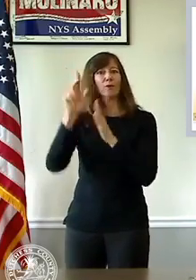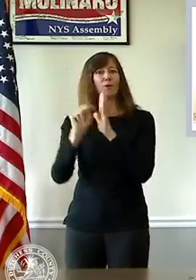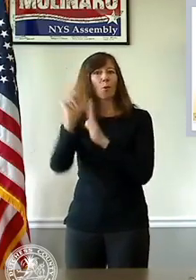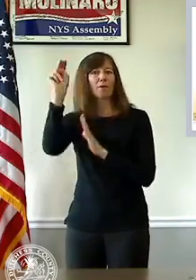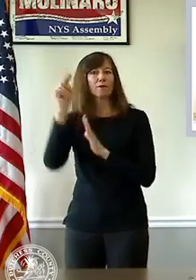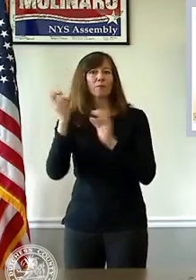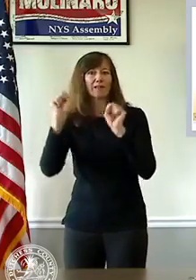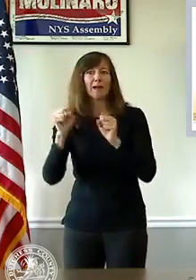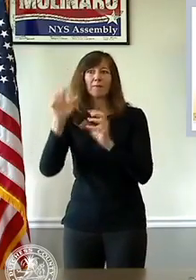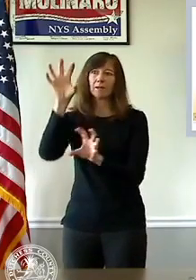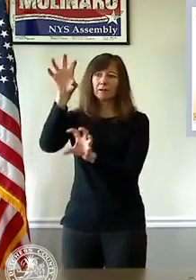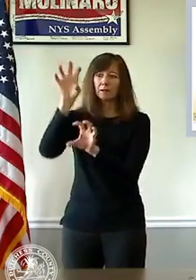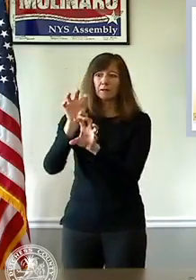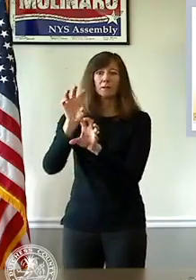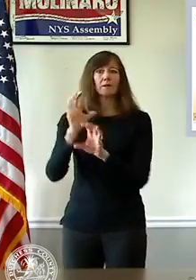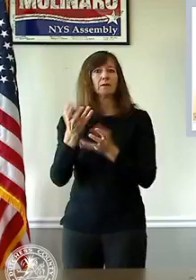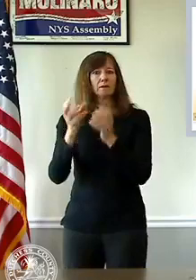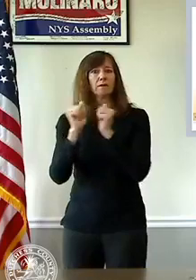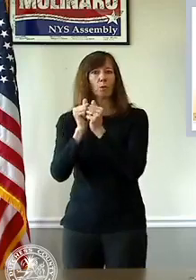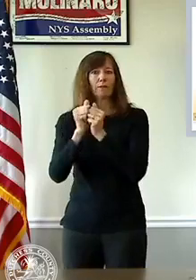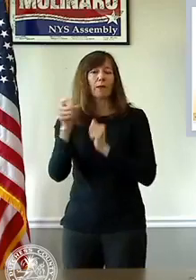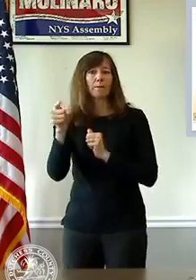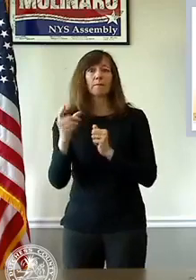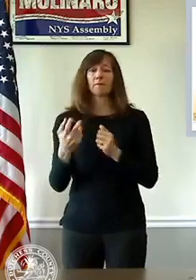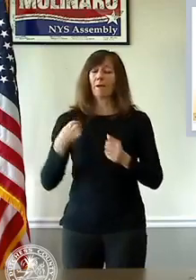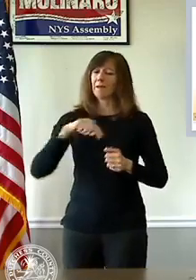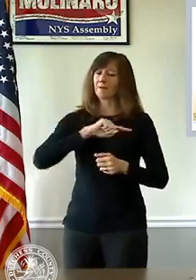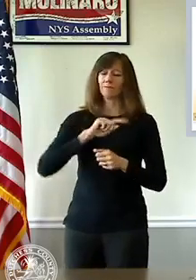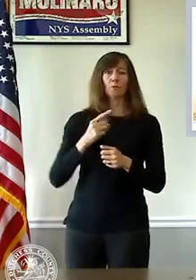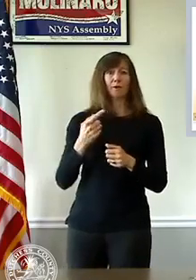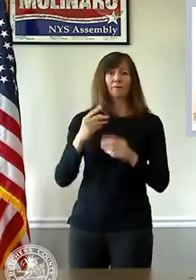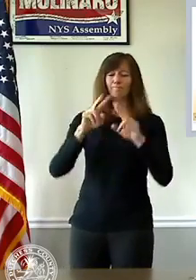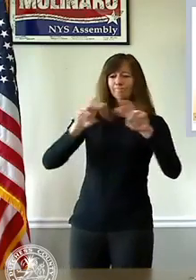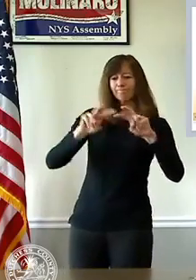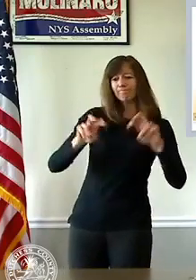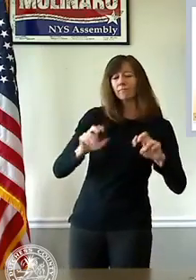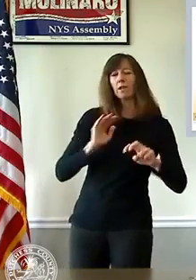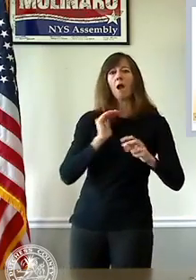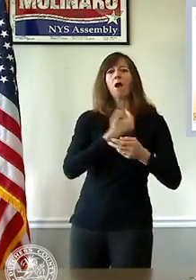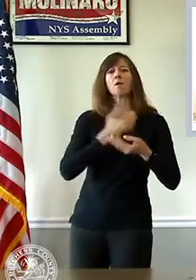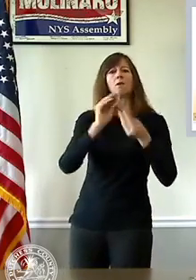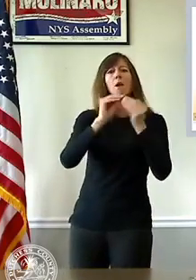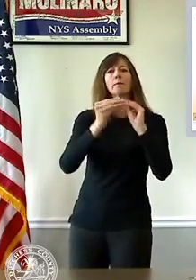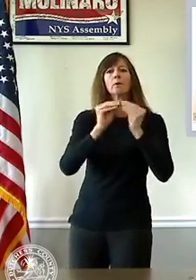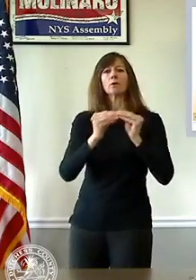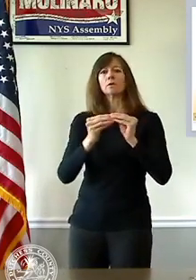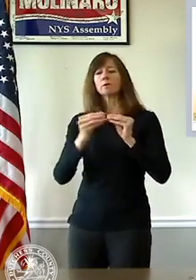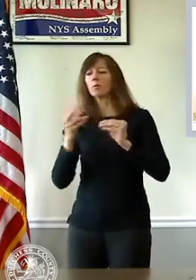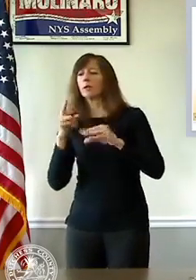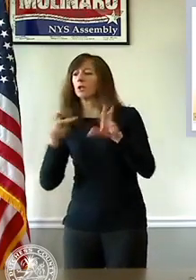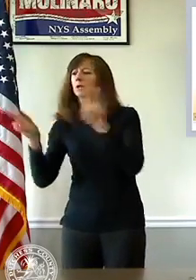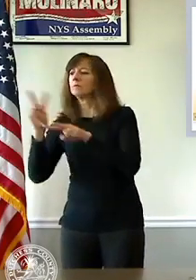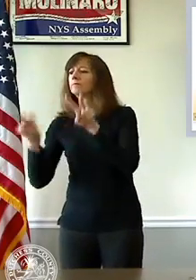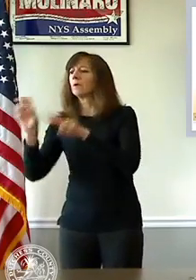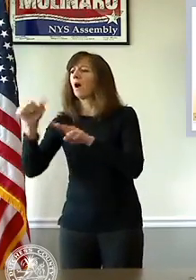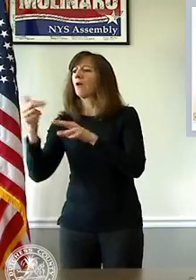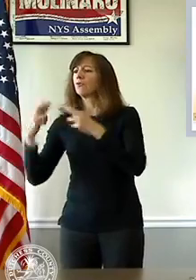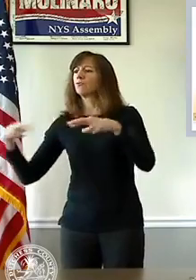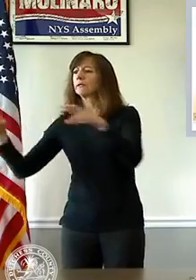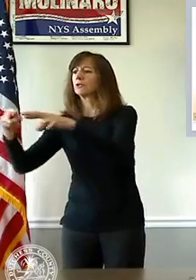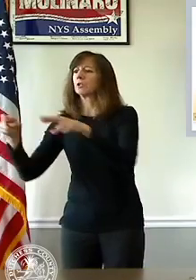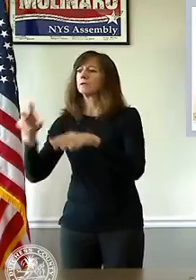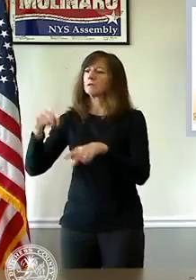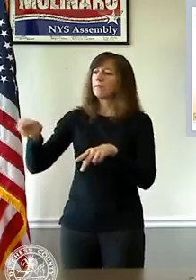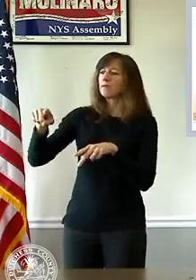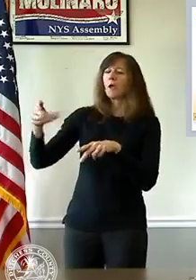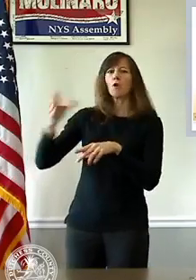health perspective. Our numbers are fine. We've reviewed the experience that other regions across the state have had over these last 2 weeks. But